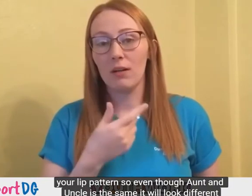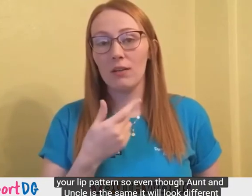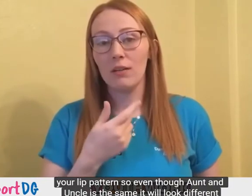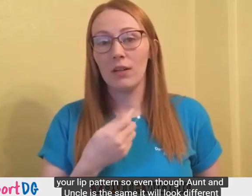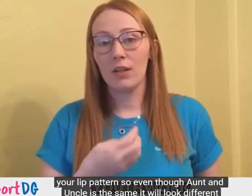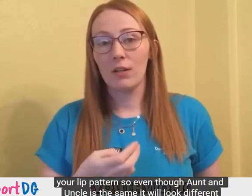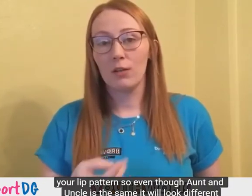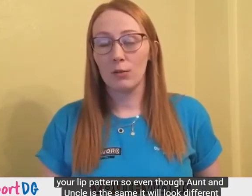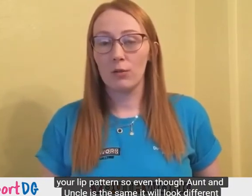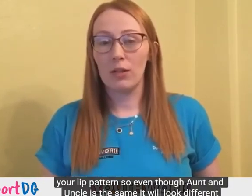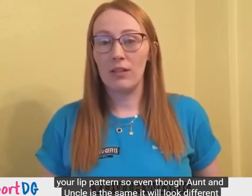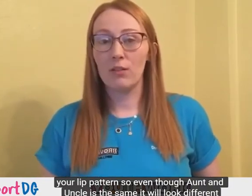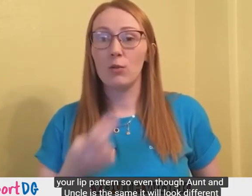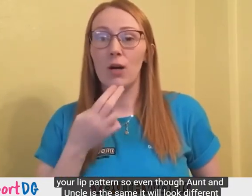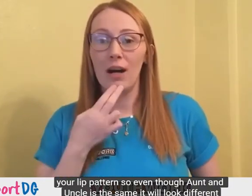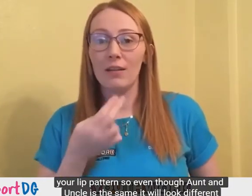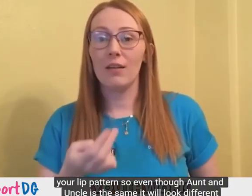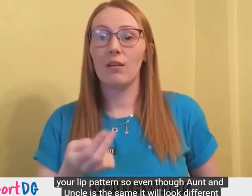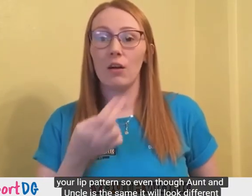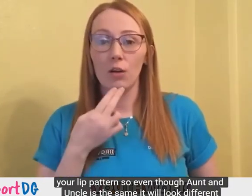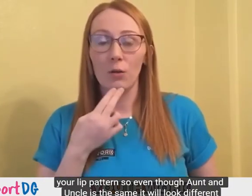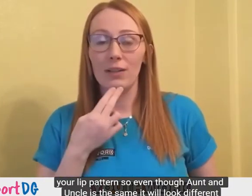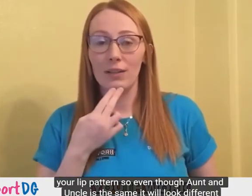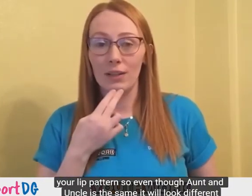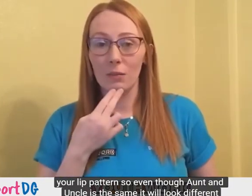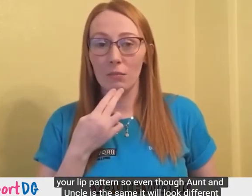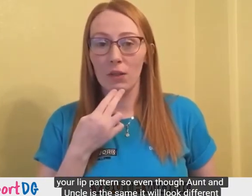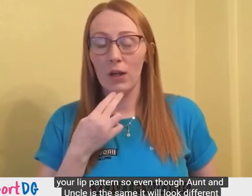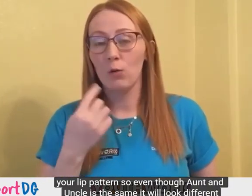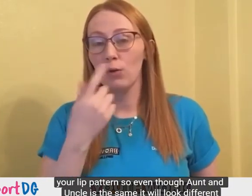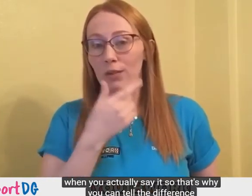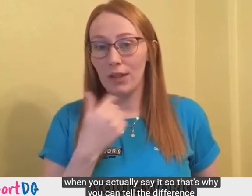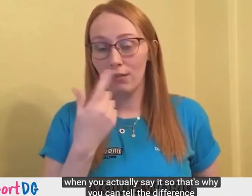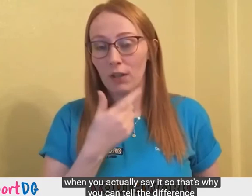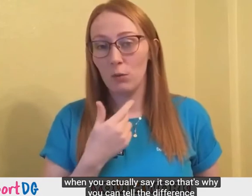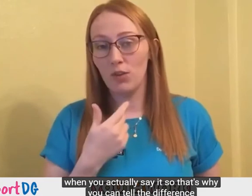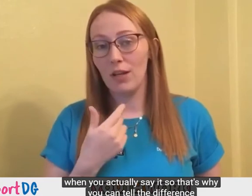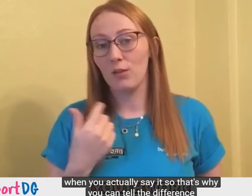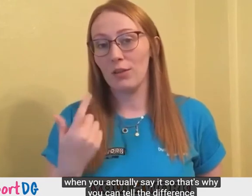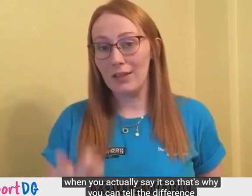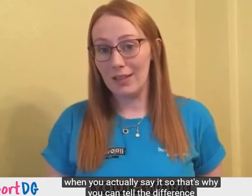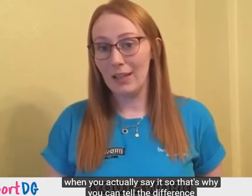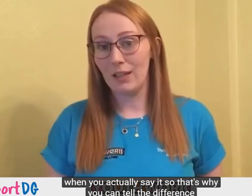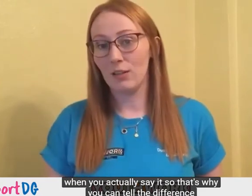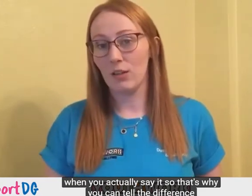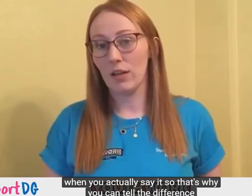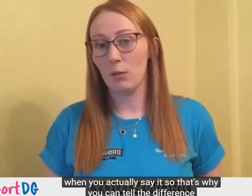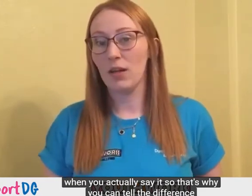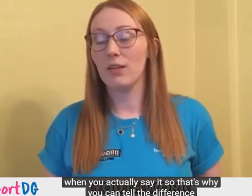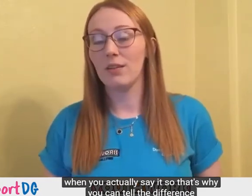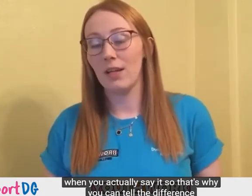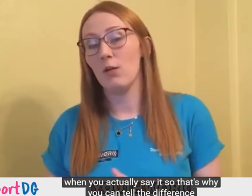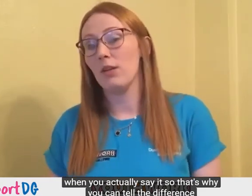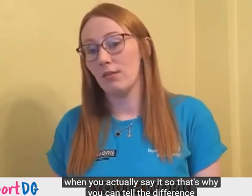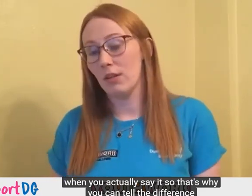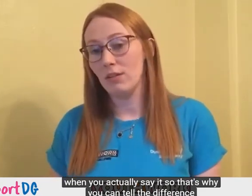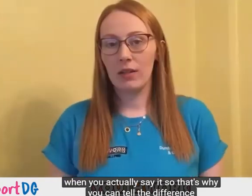pattern, so even though aunt and uncle is the same, it'll look different when you actually see it, so that's why you can tell the difference. Then we